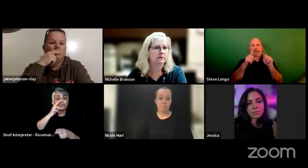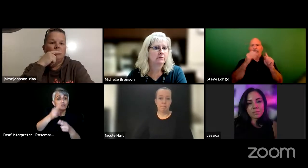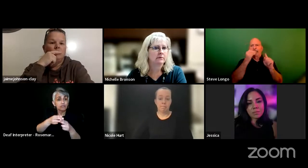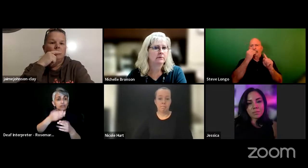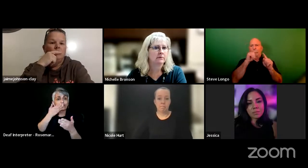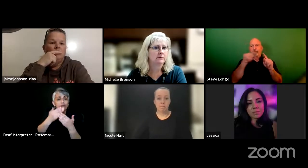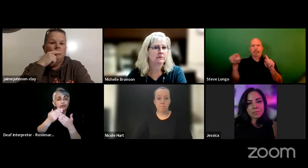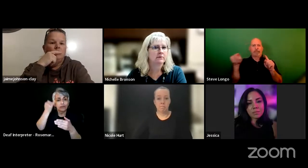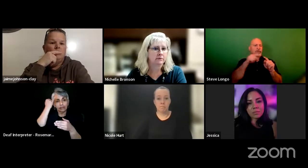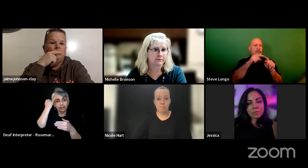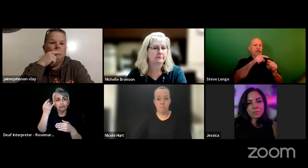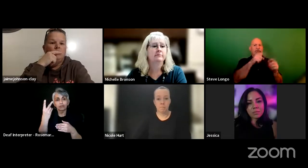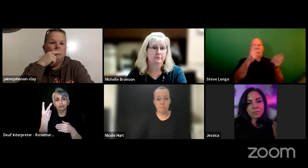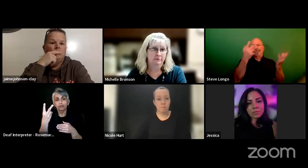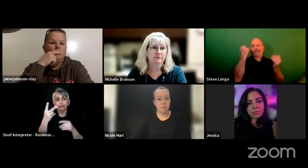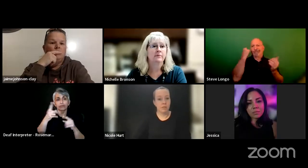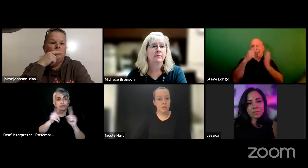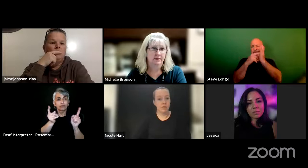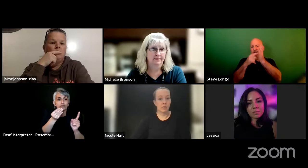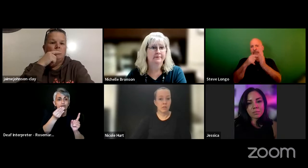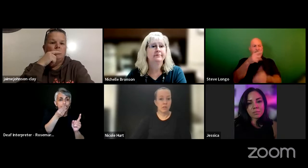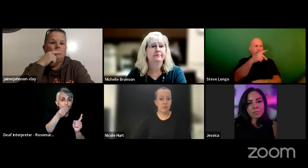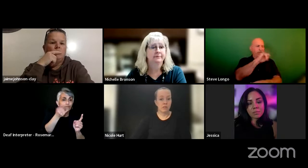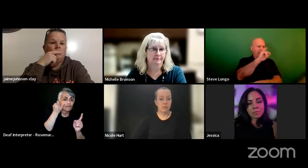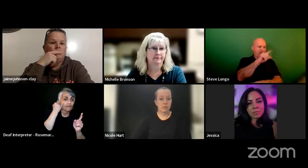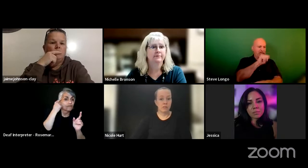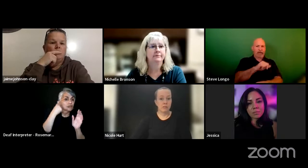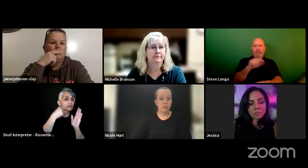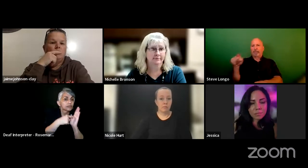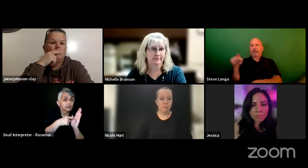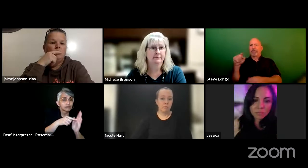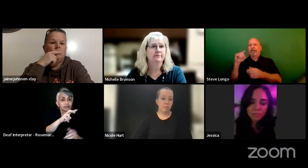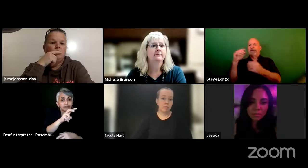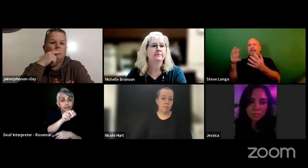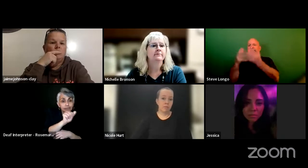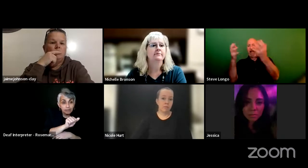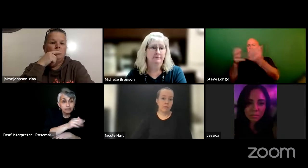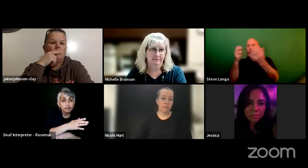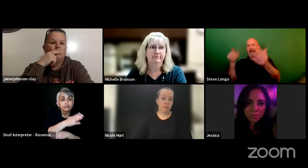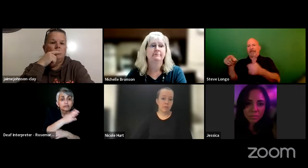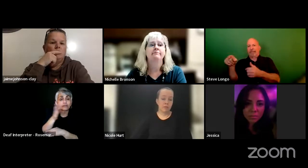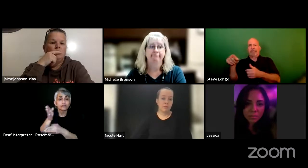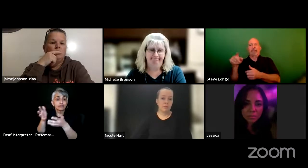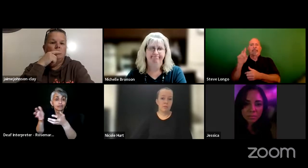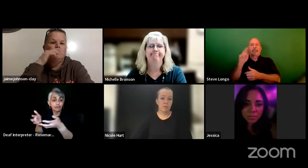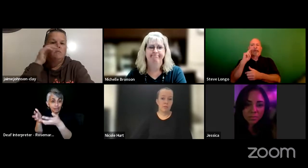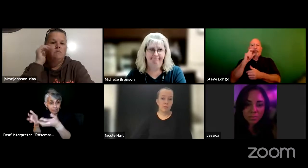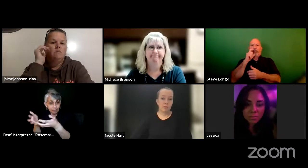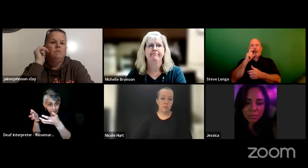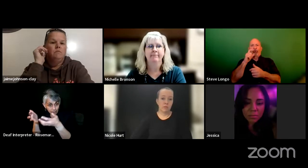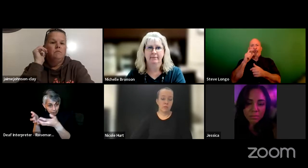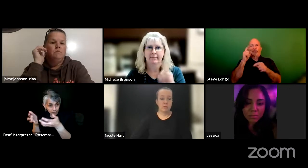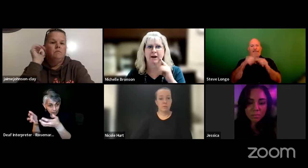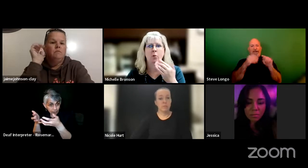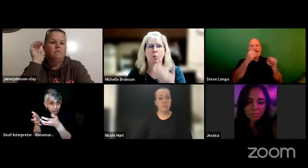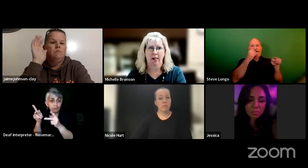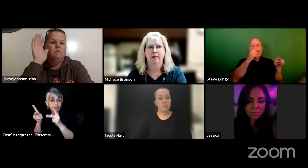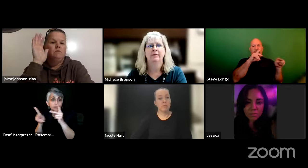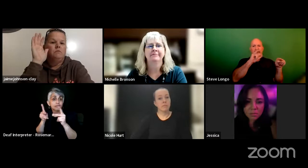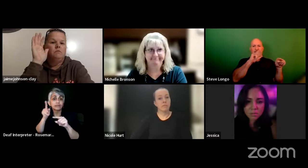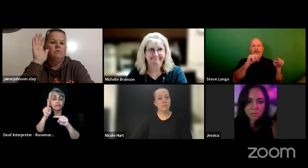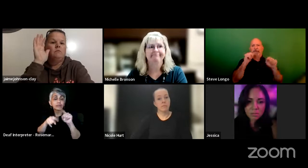Longo. I think Michelle had a really good idea of having 2 or 3 items, pizza being one of them, salad being